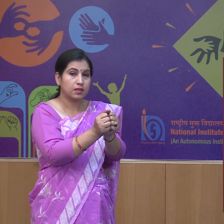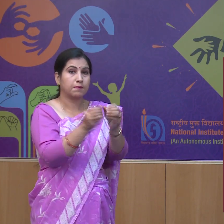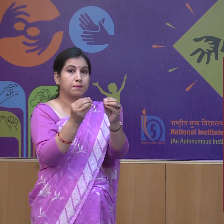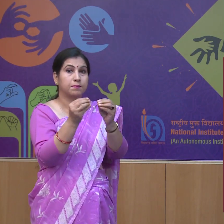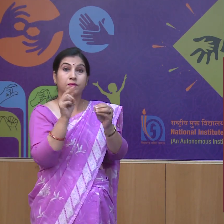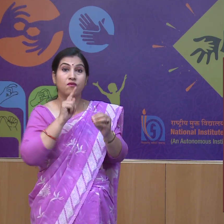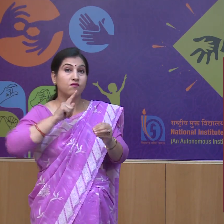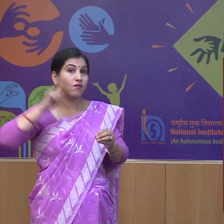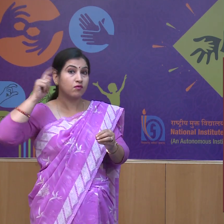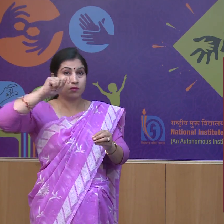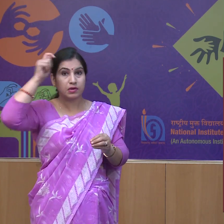British,